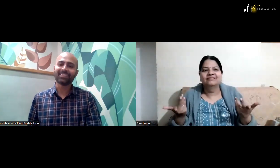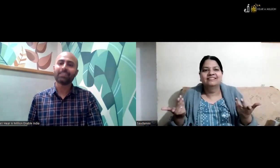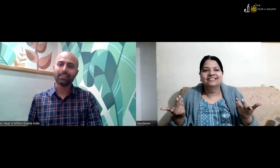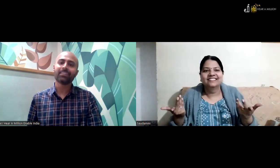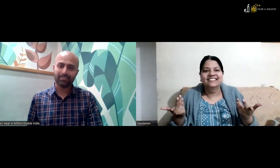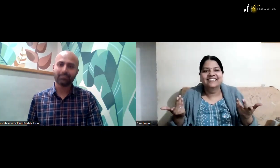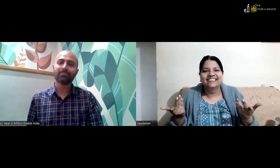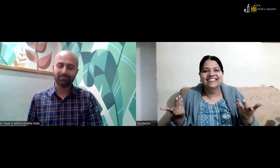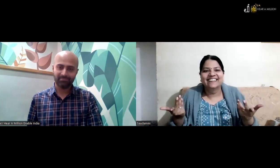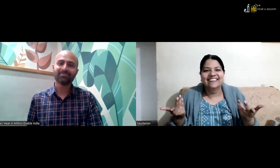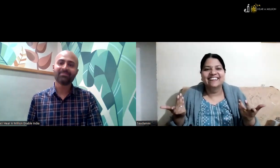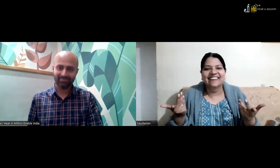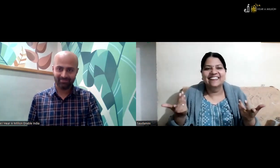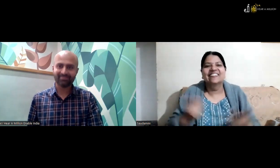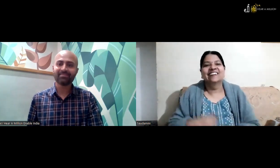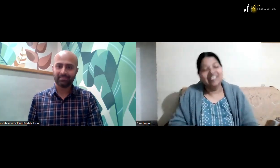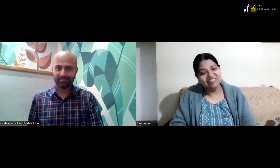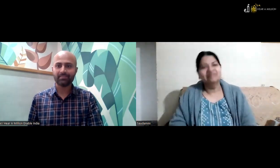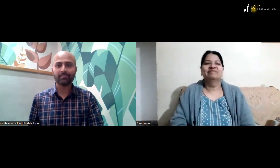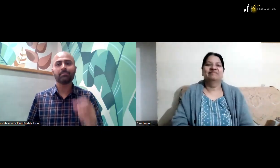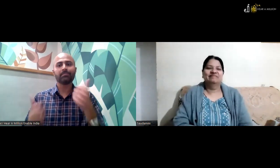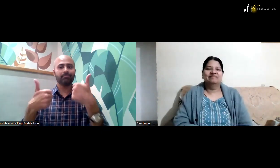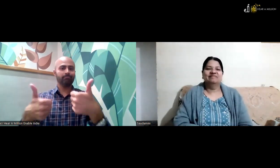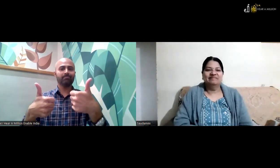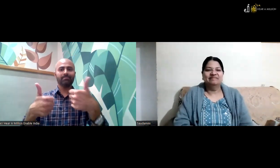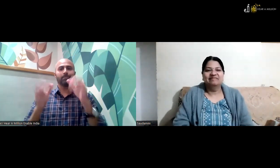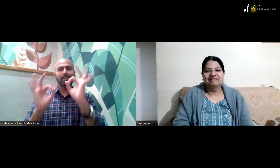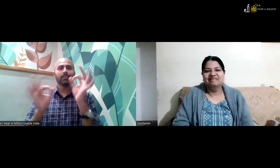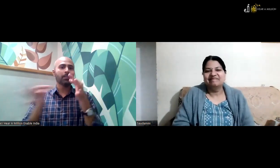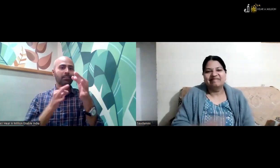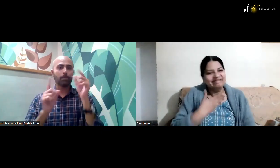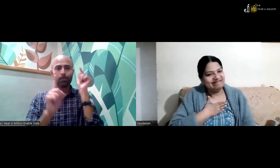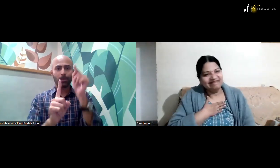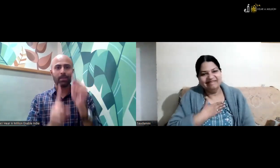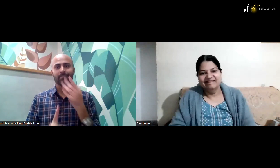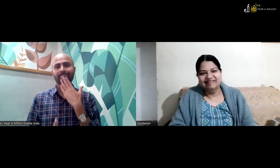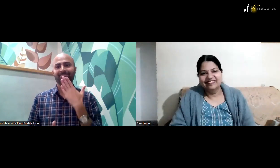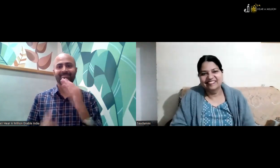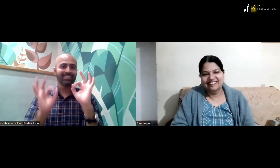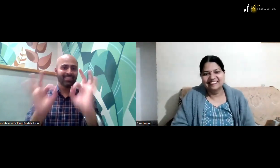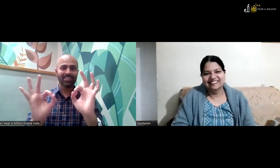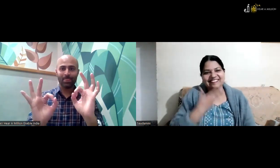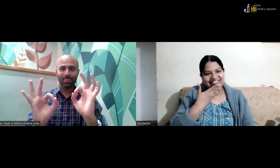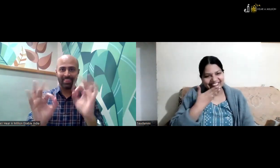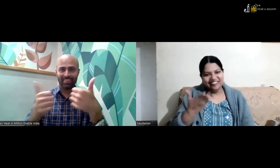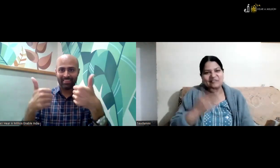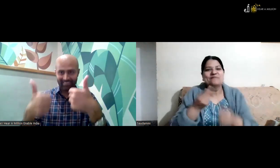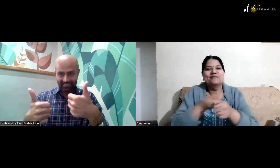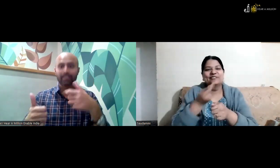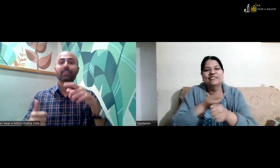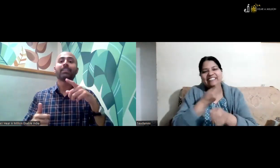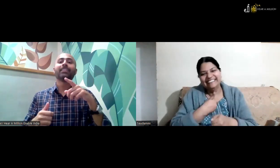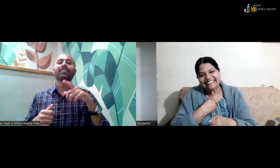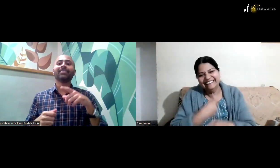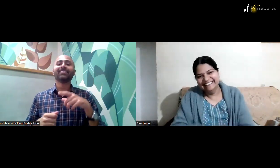also not that much aware. They are just sitting idle. So they are quite not aware about this. All right. So these